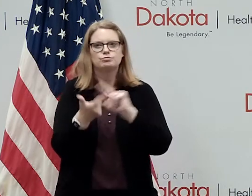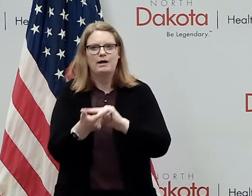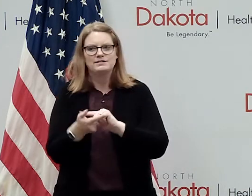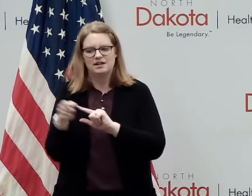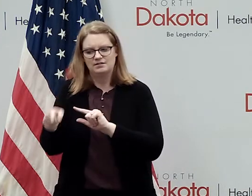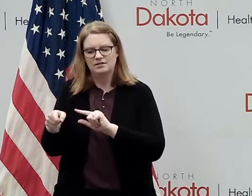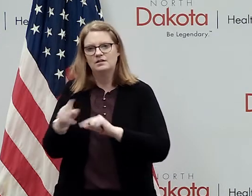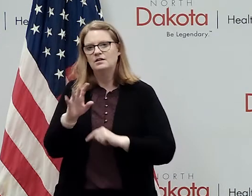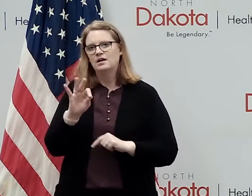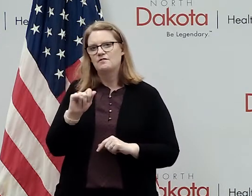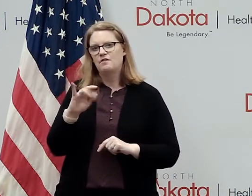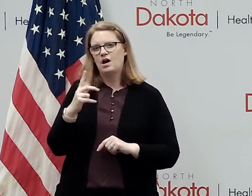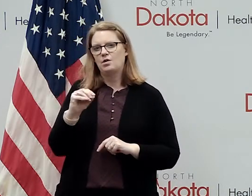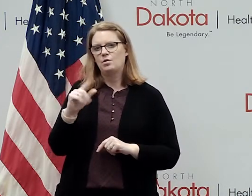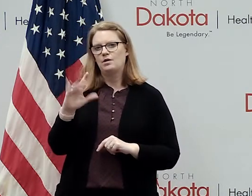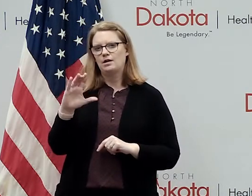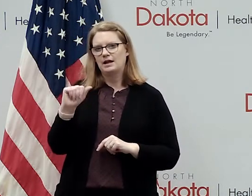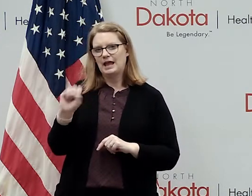at